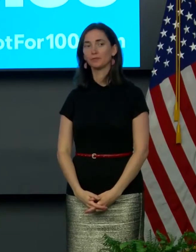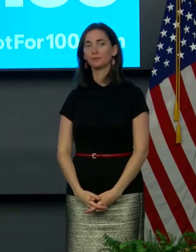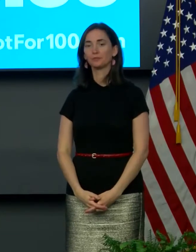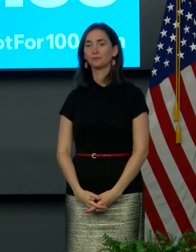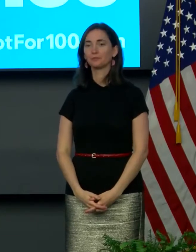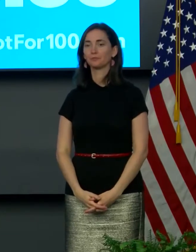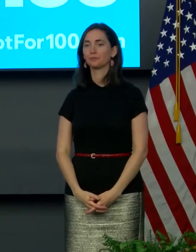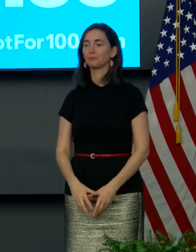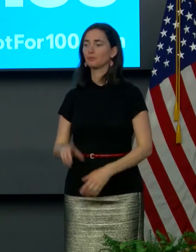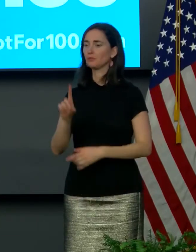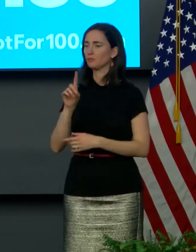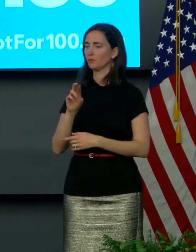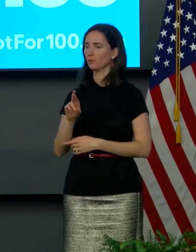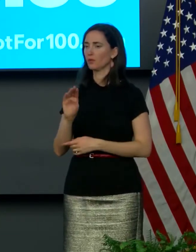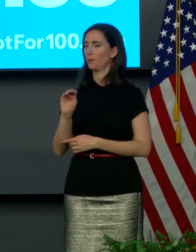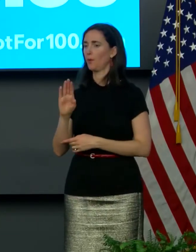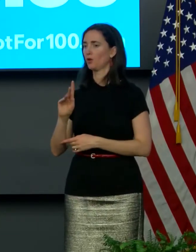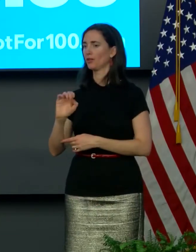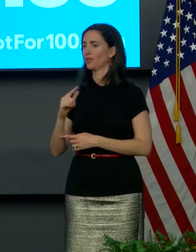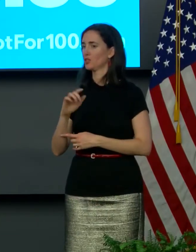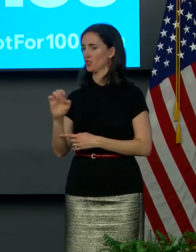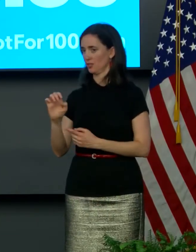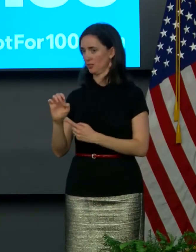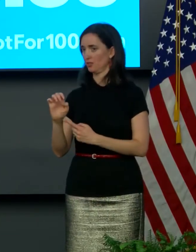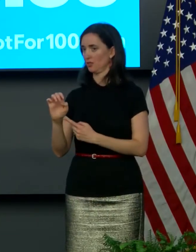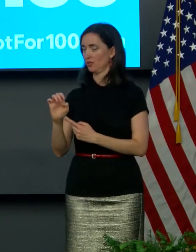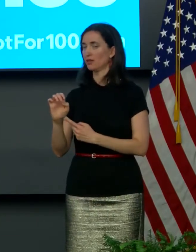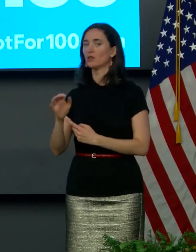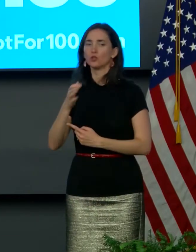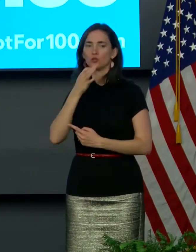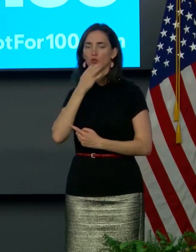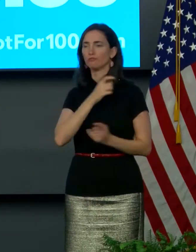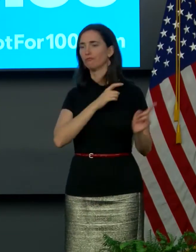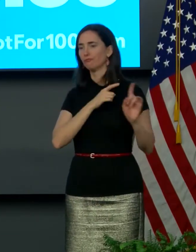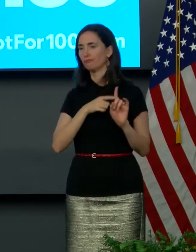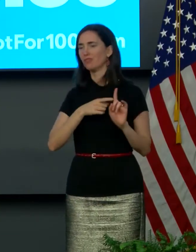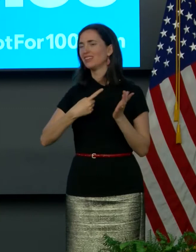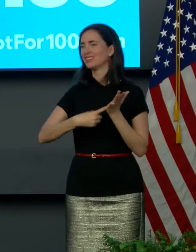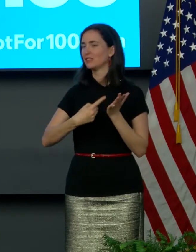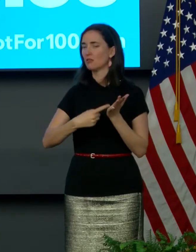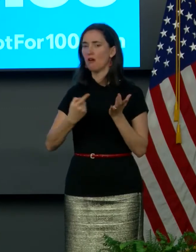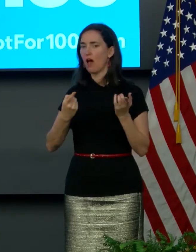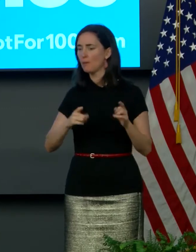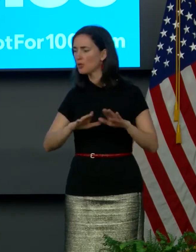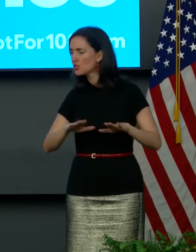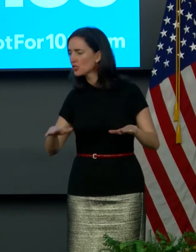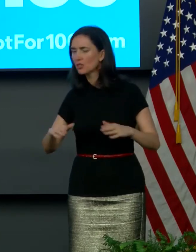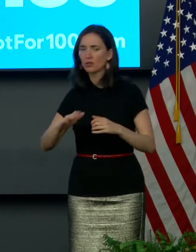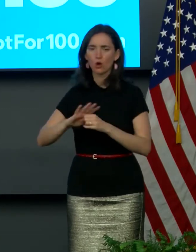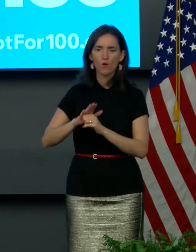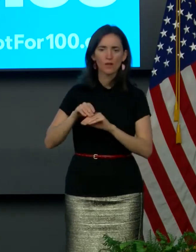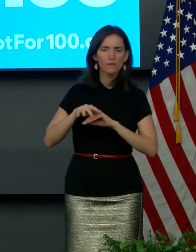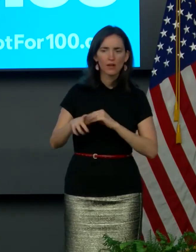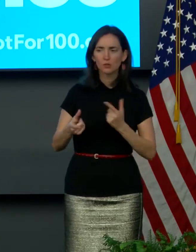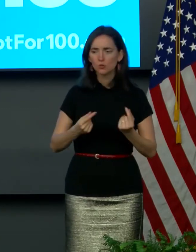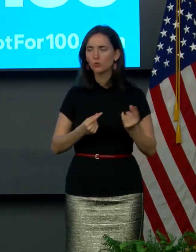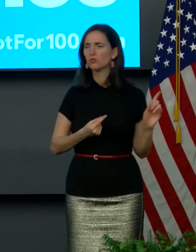Dr. Mukherjee is going to speak more on what we're seeing with COVID in our children in just a moment.